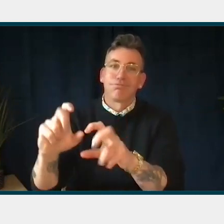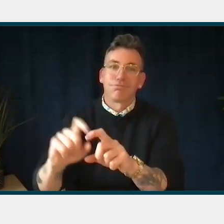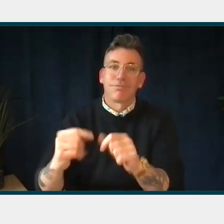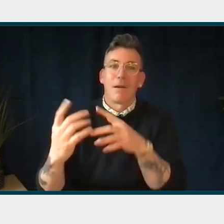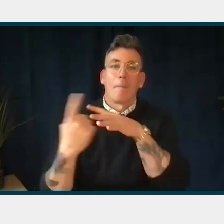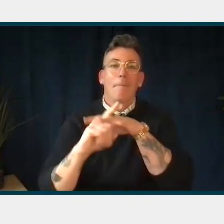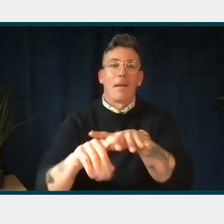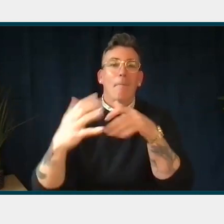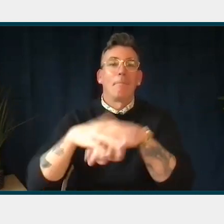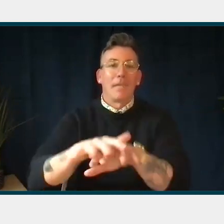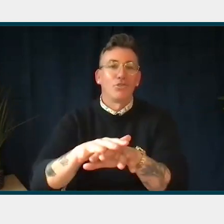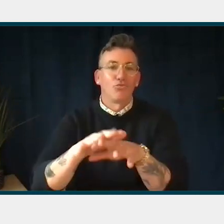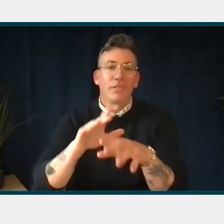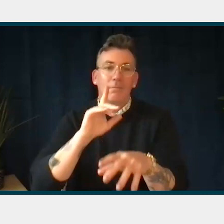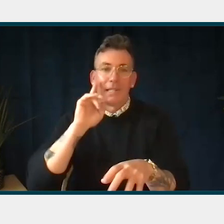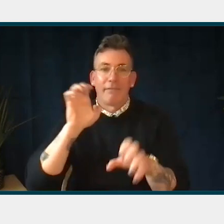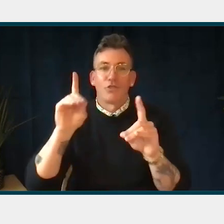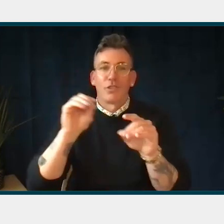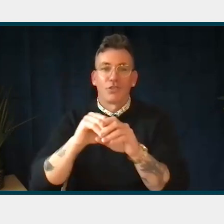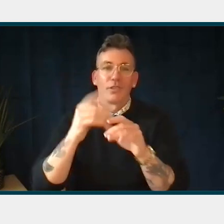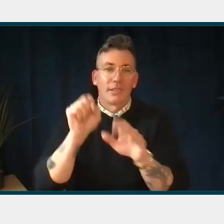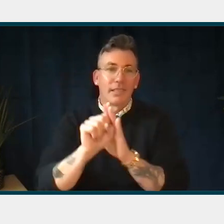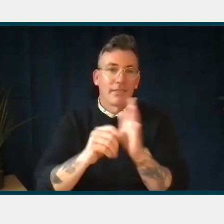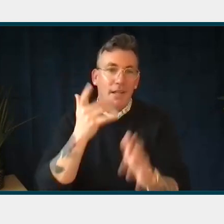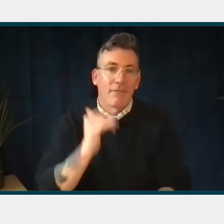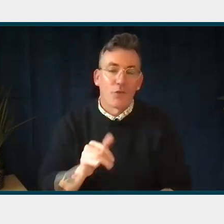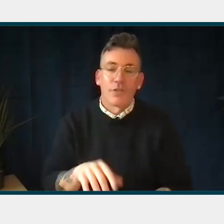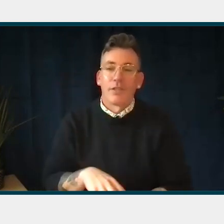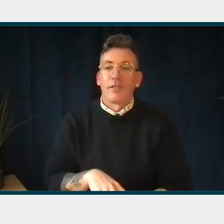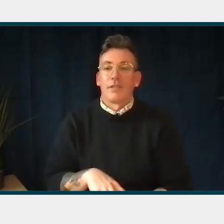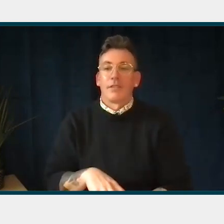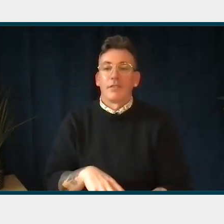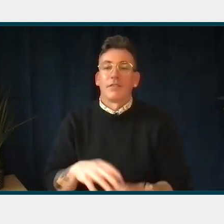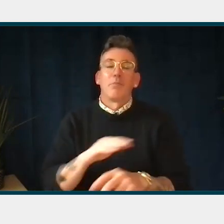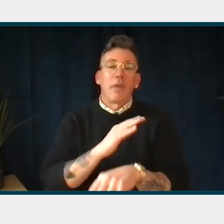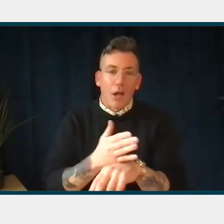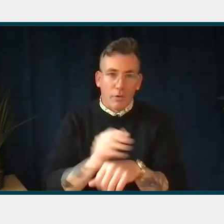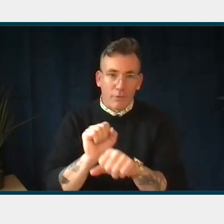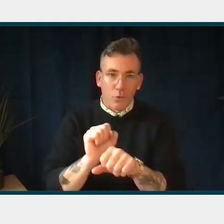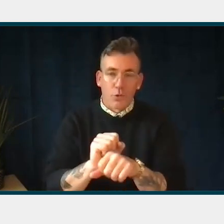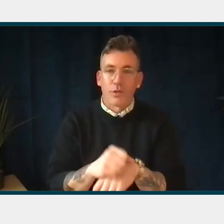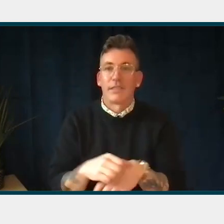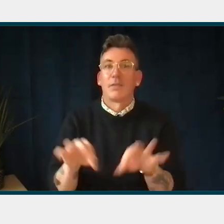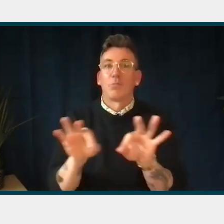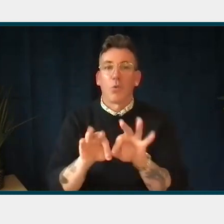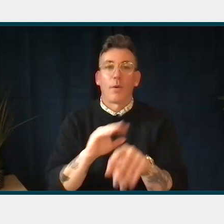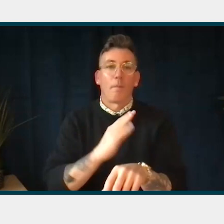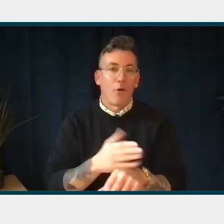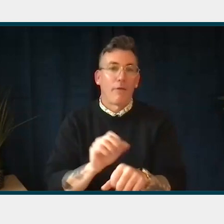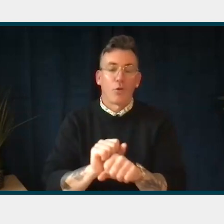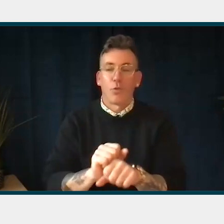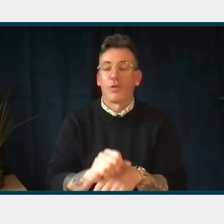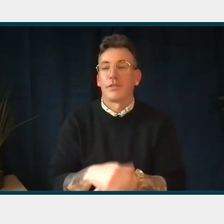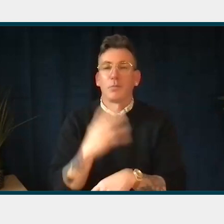That lights a fire to burn down the system. And it's talking about the mainstreaming in deaf ed. It's